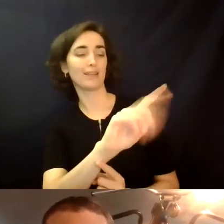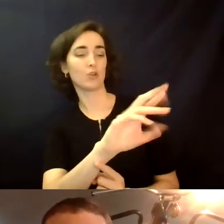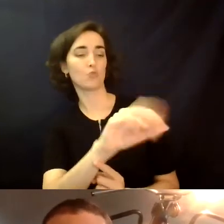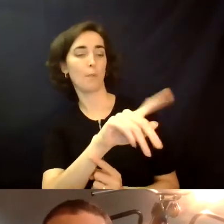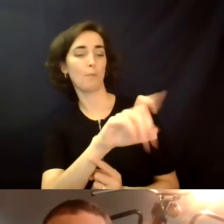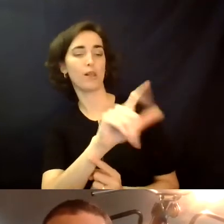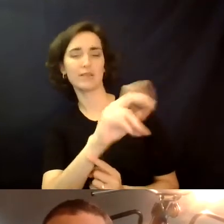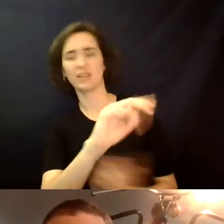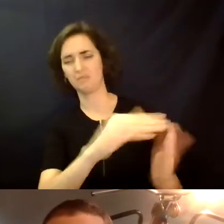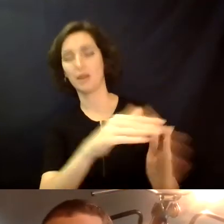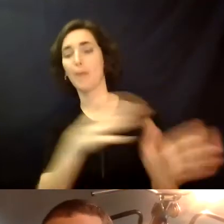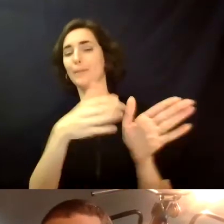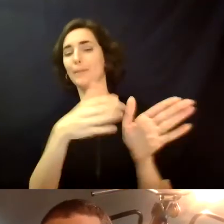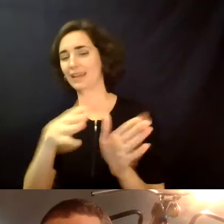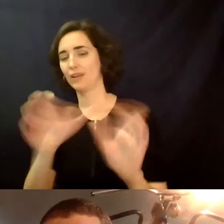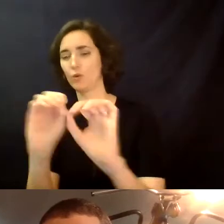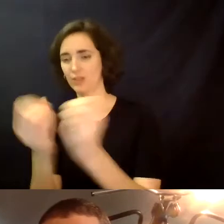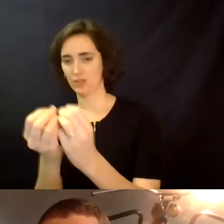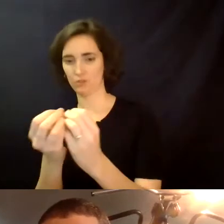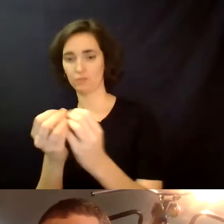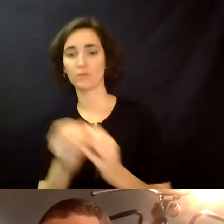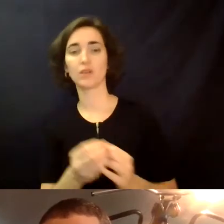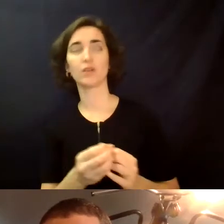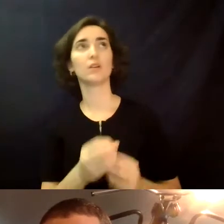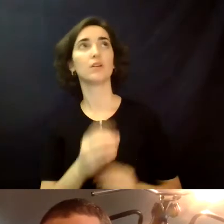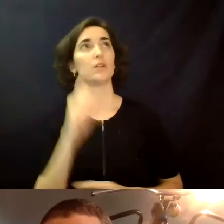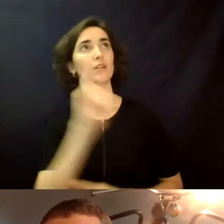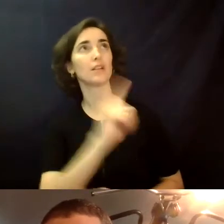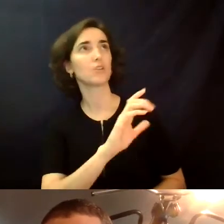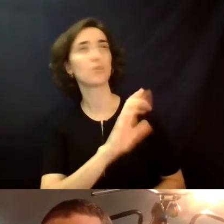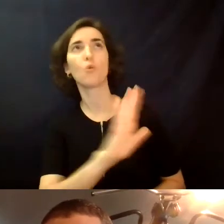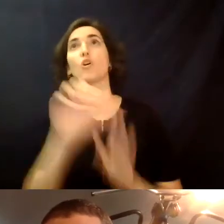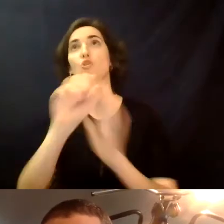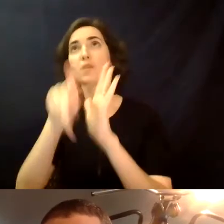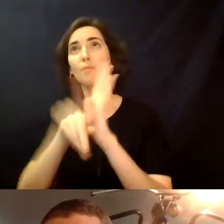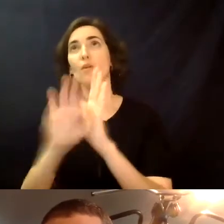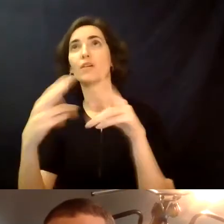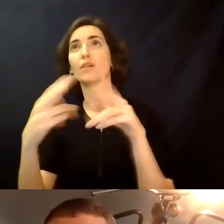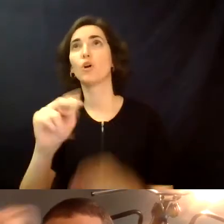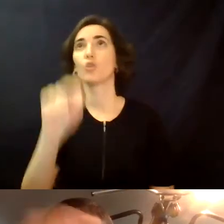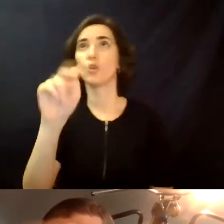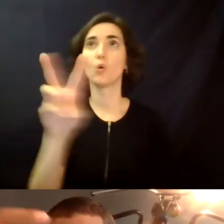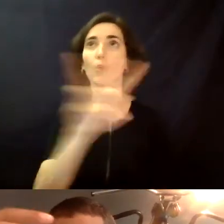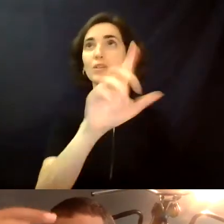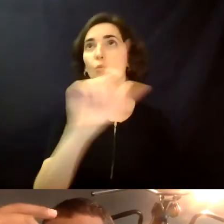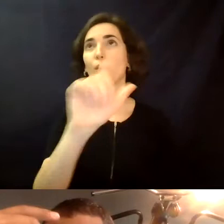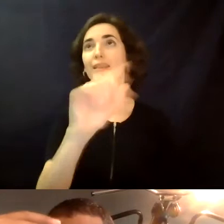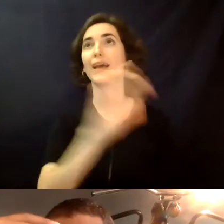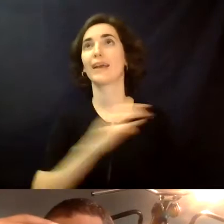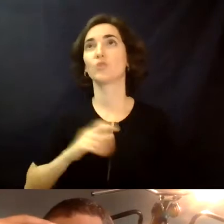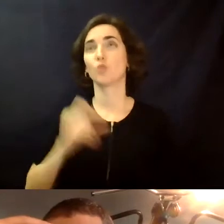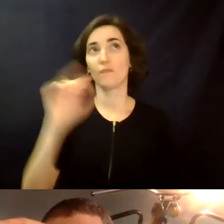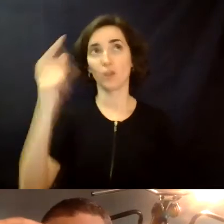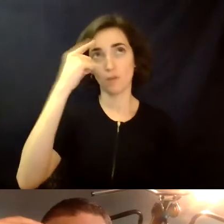In Lake Charles, let's see, Shreveport, that will be the Northwest Louisiana Council of Governments.